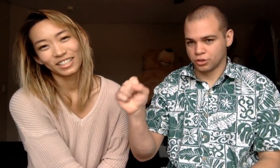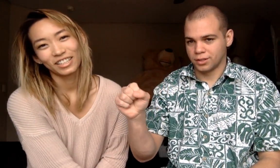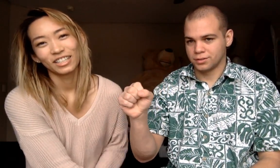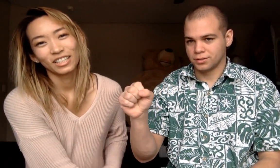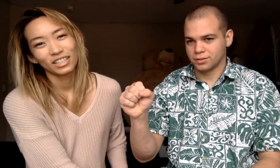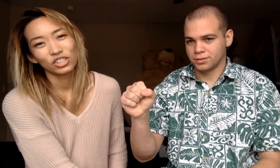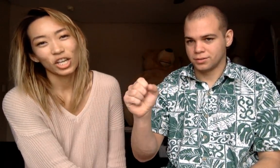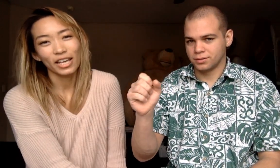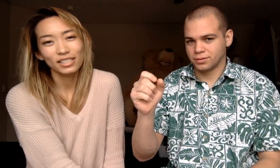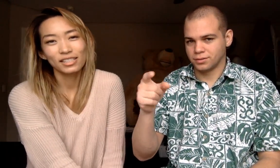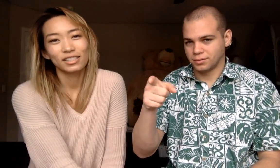Jess.